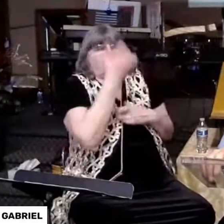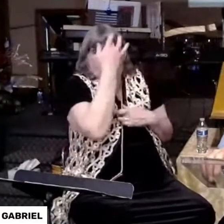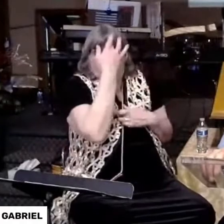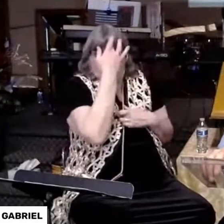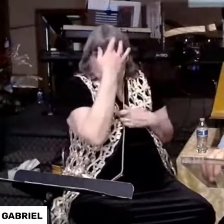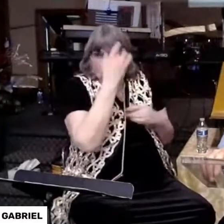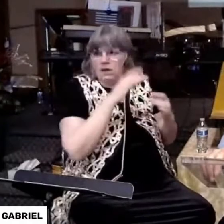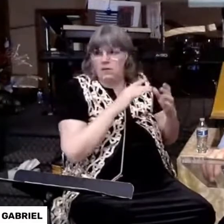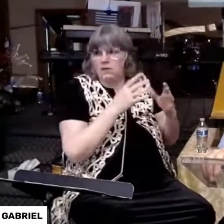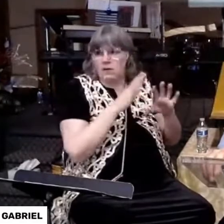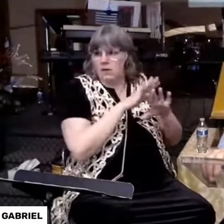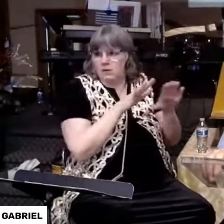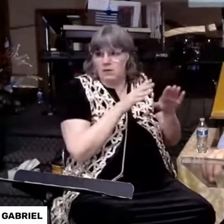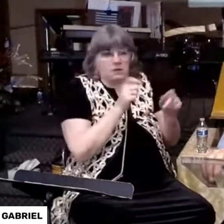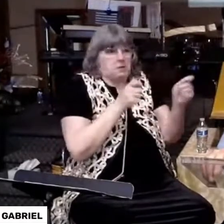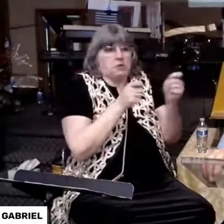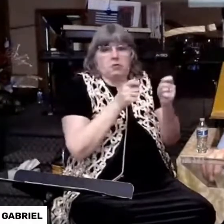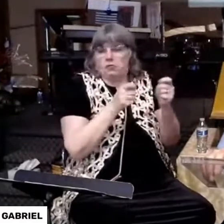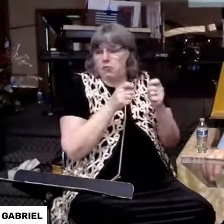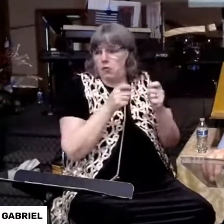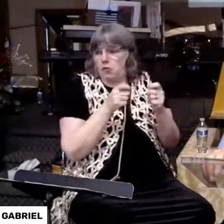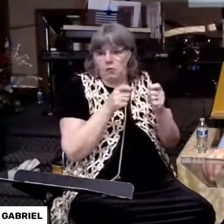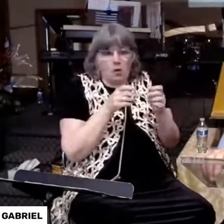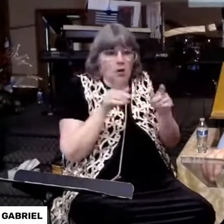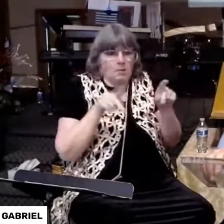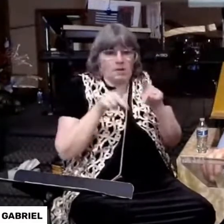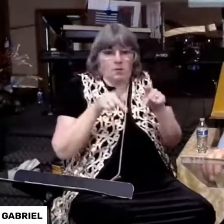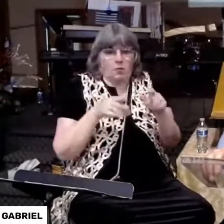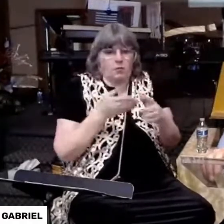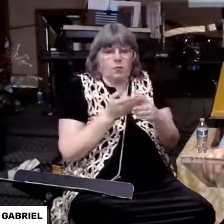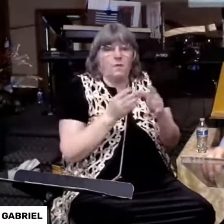God, and who controlled people through fear.